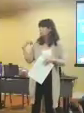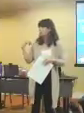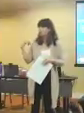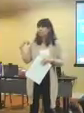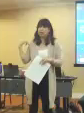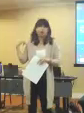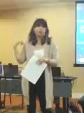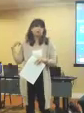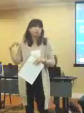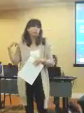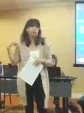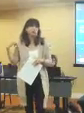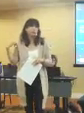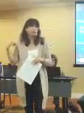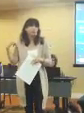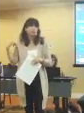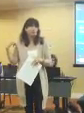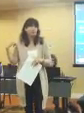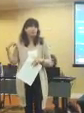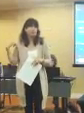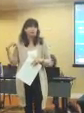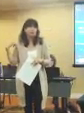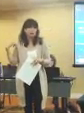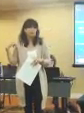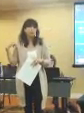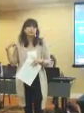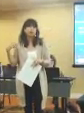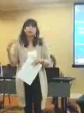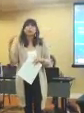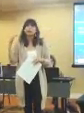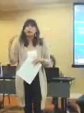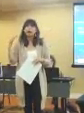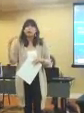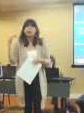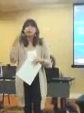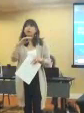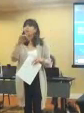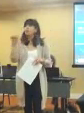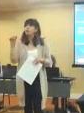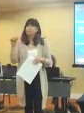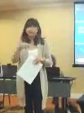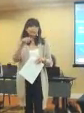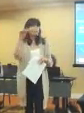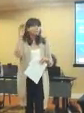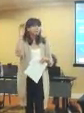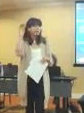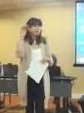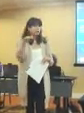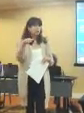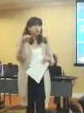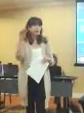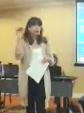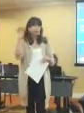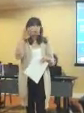on Zoom, and it's gonna make it hard for folks to hear us. So, everyone, if you could please